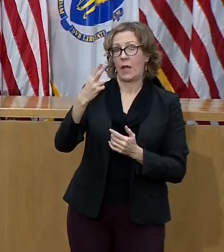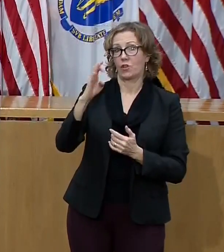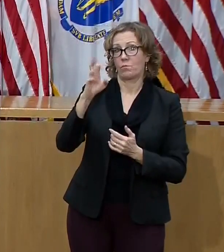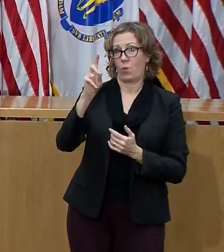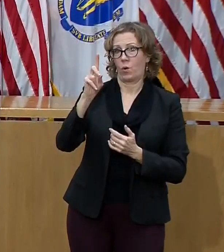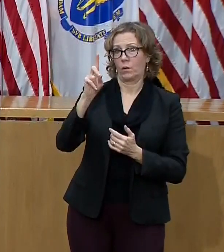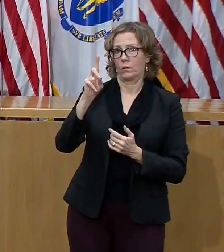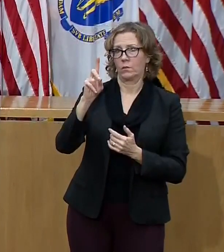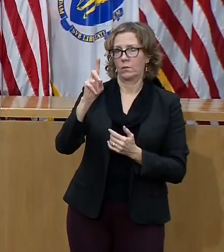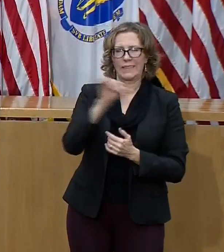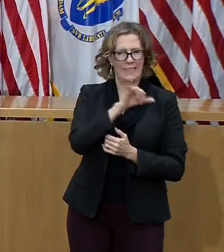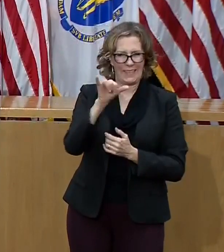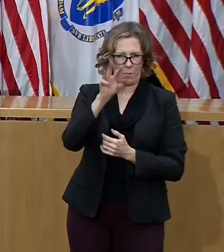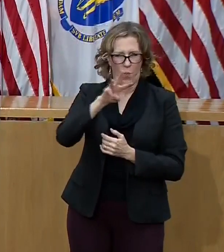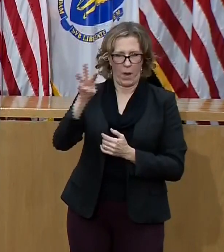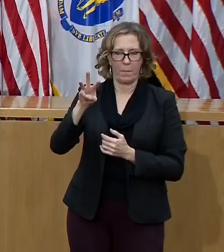one,